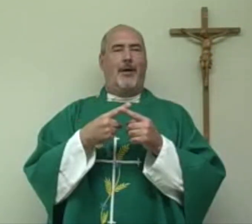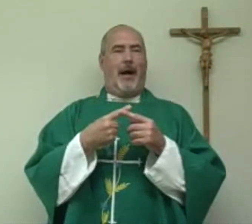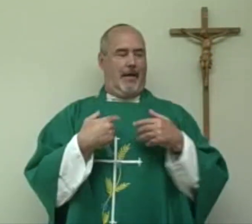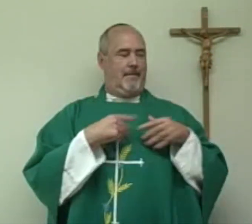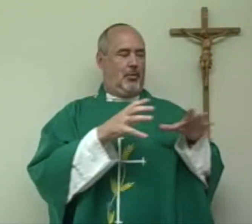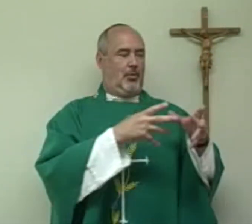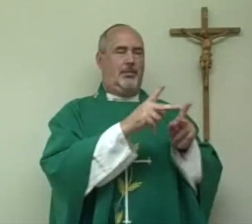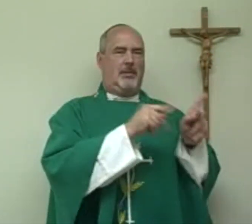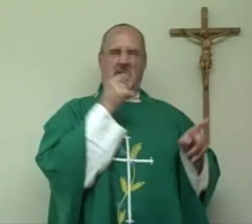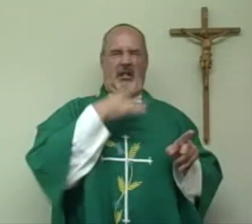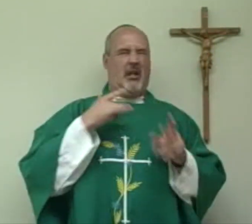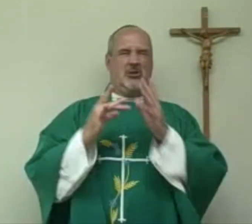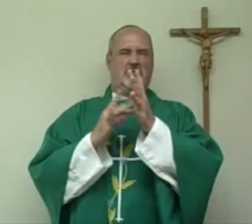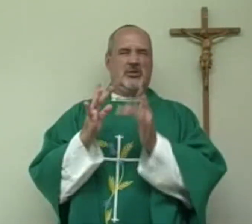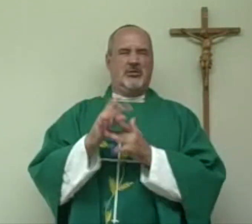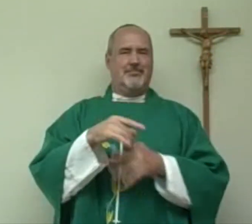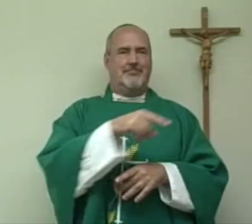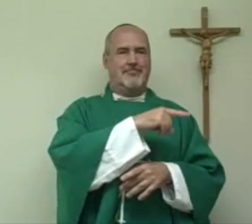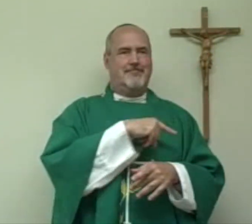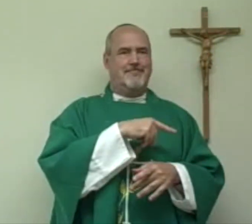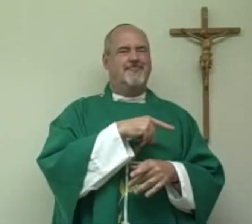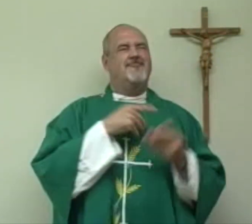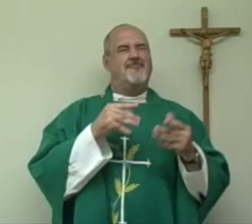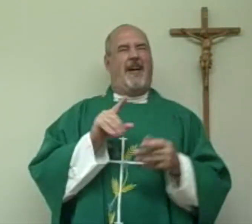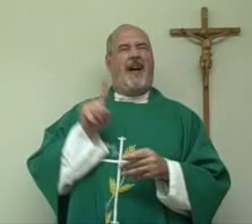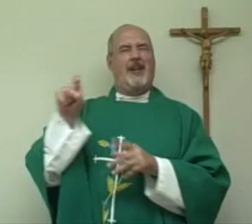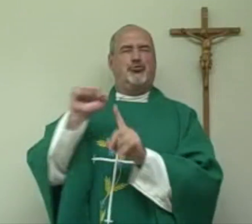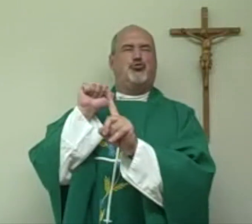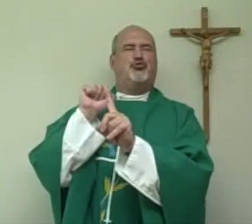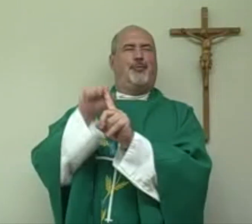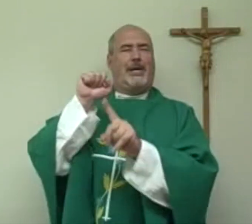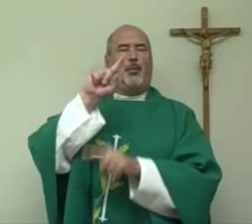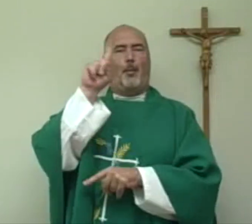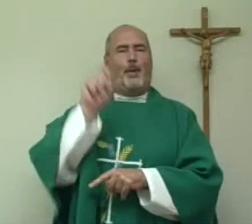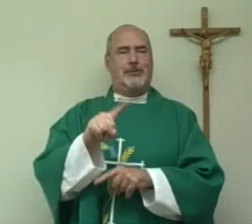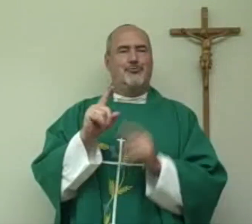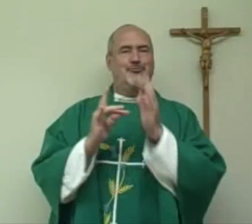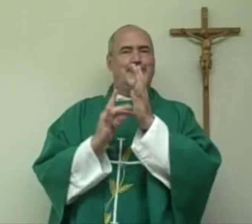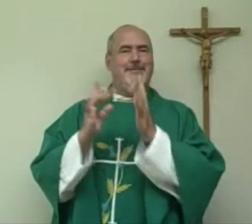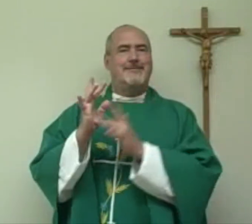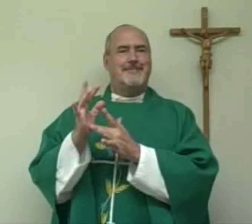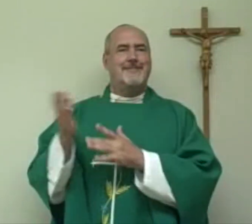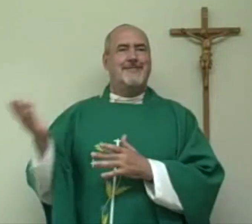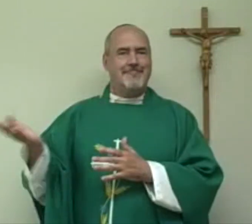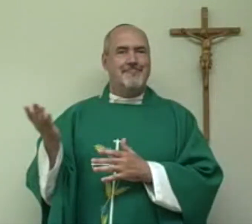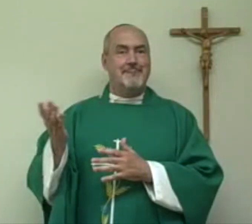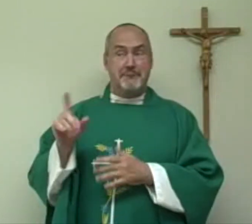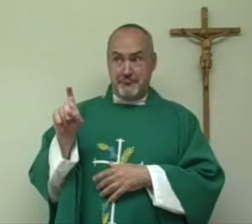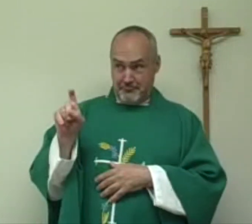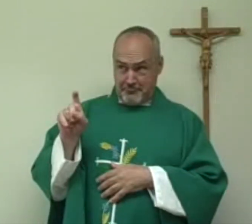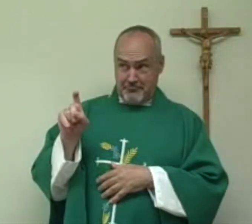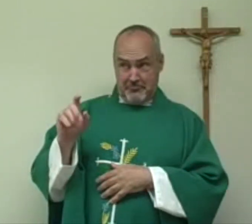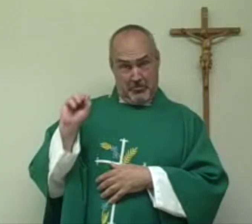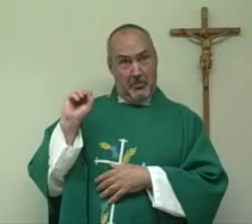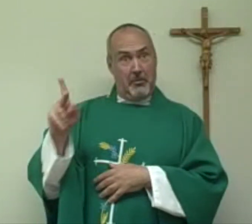If you recall last week, the Gospel spoke of a group of people that didn't like Jesus. They were Jews, and they asked him a trick